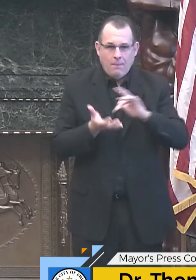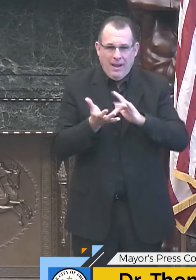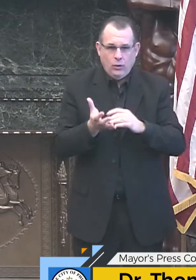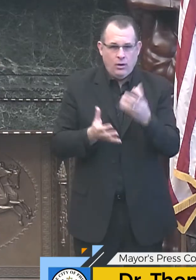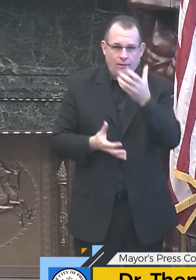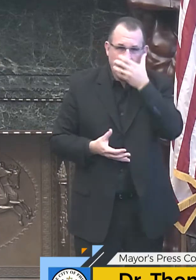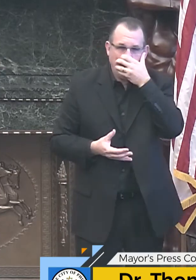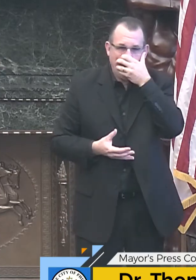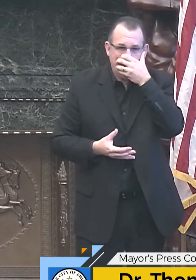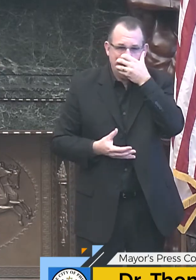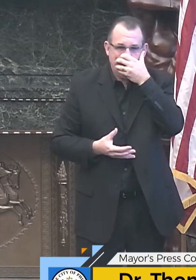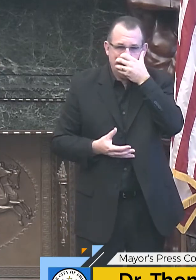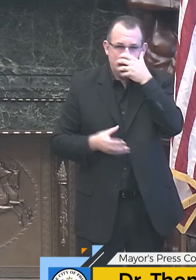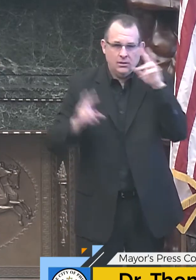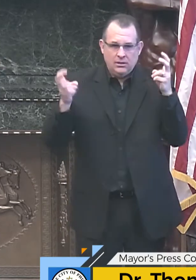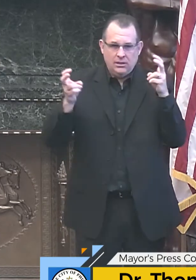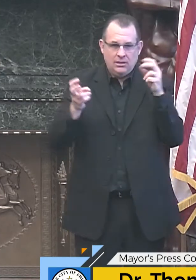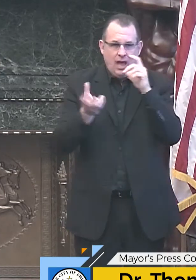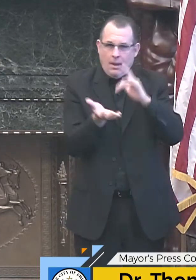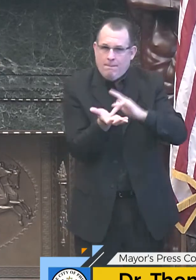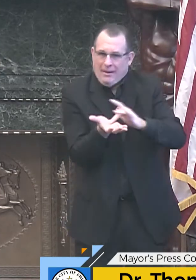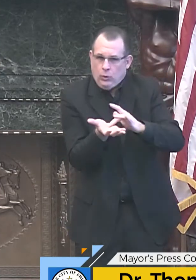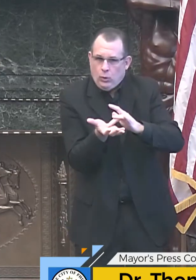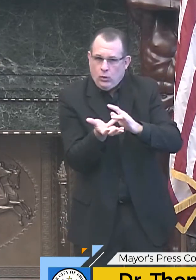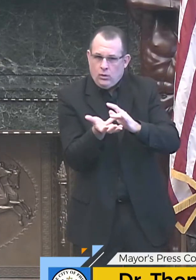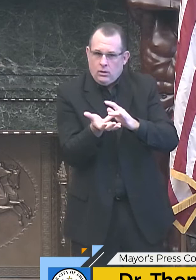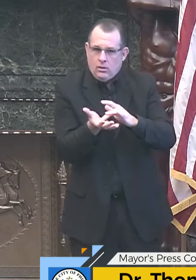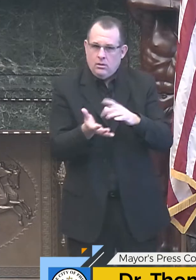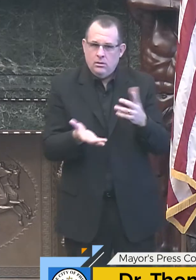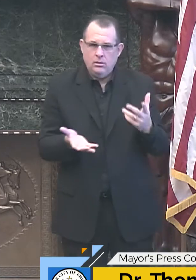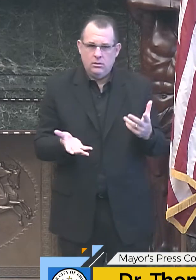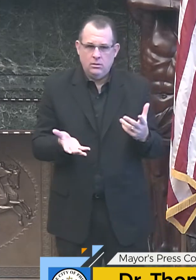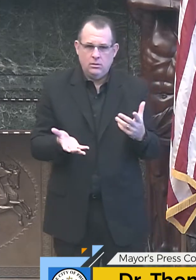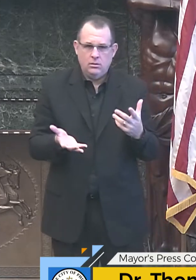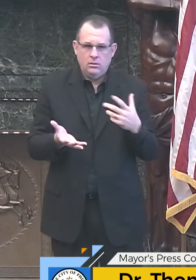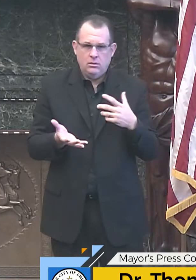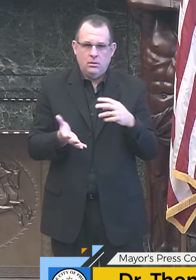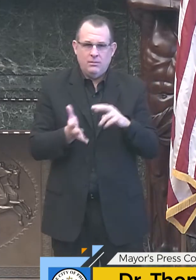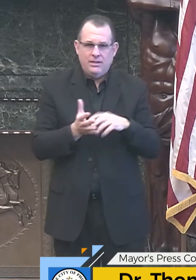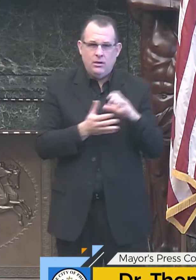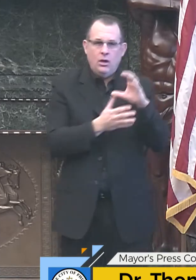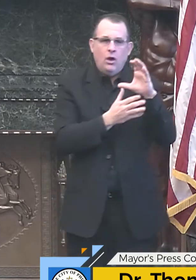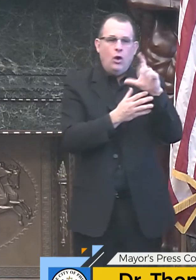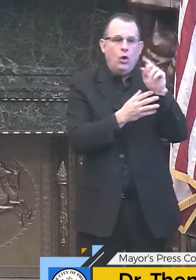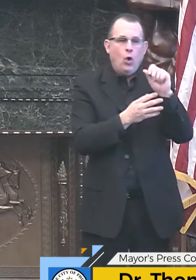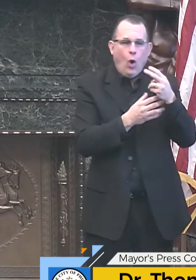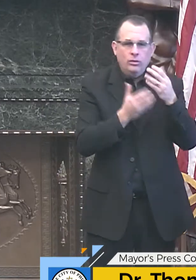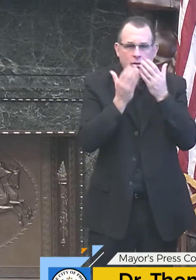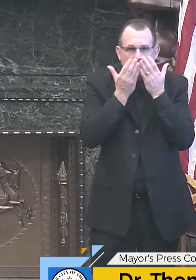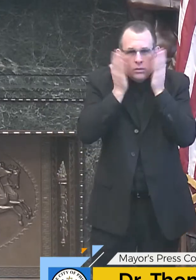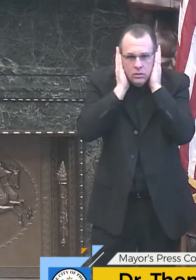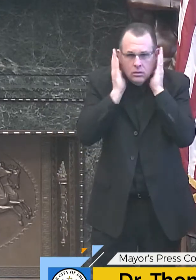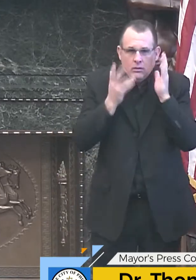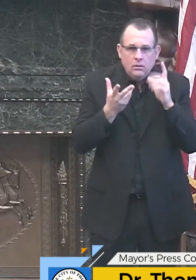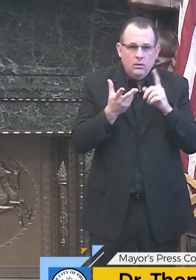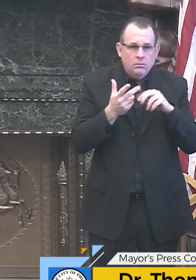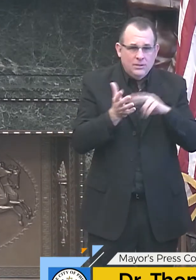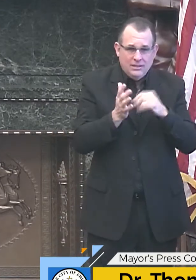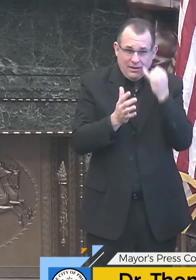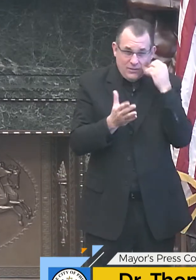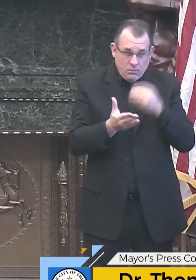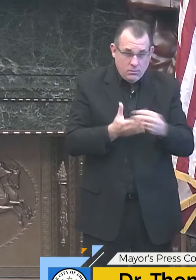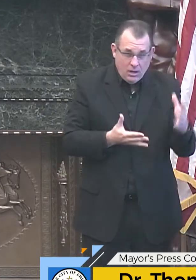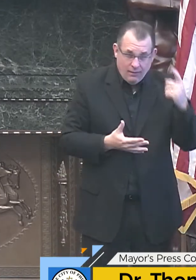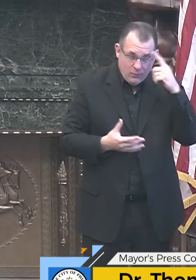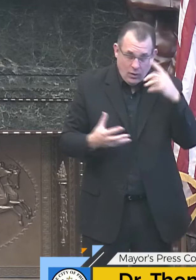when they're outside. This is a non-medical face mask. We're talking about a cloth mask, not the medical masks that are purchased and used for healthcare